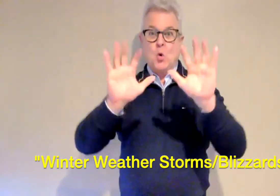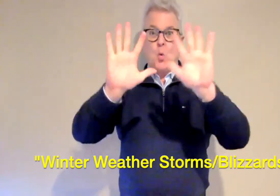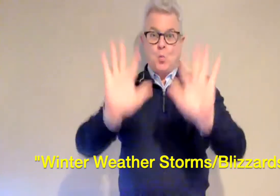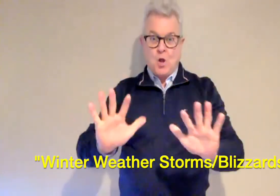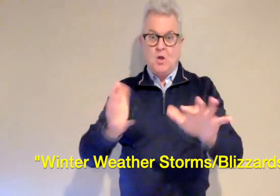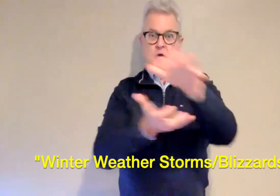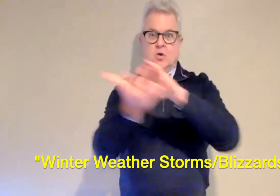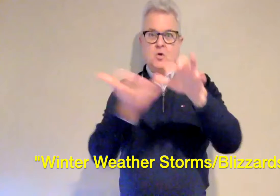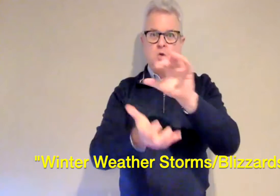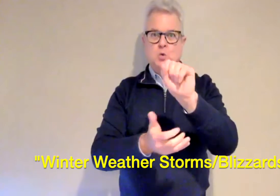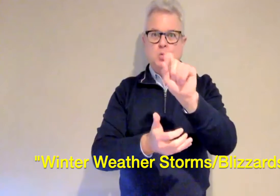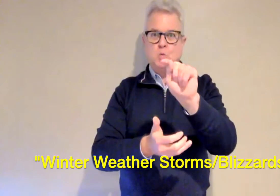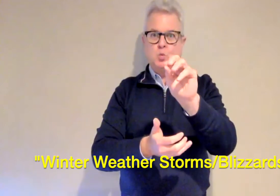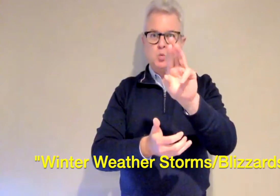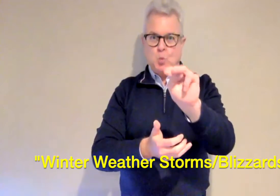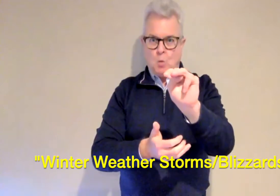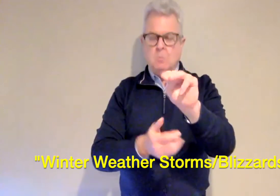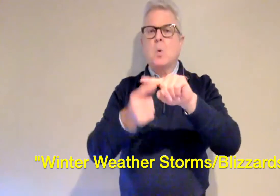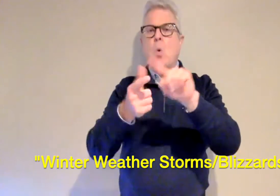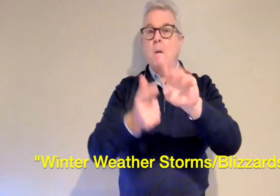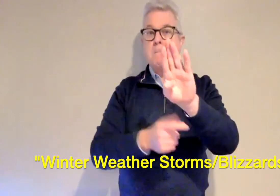Today's topic is about cold weather storms